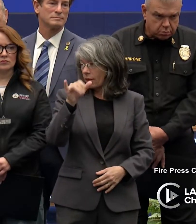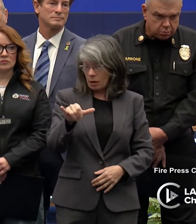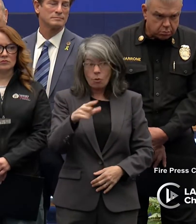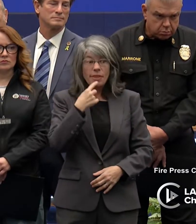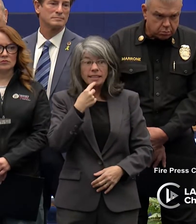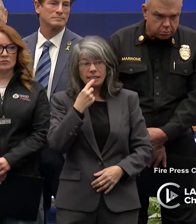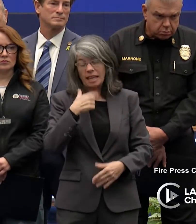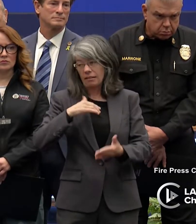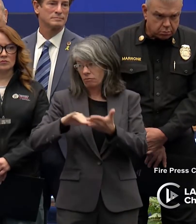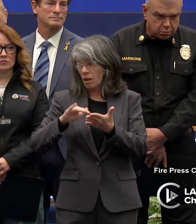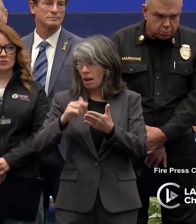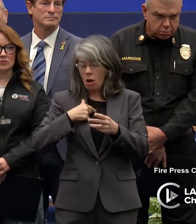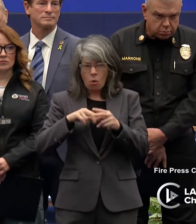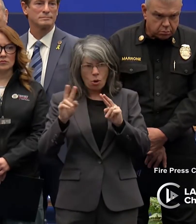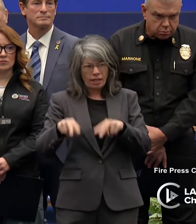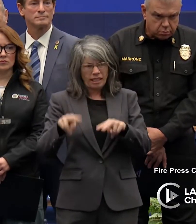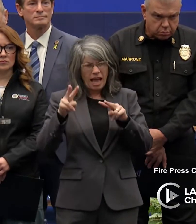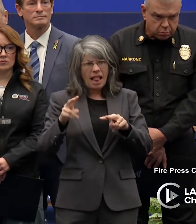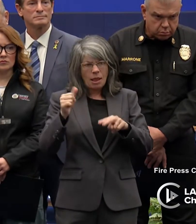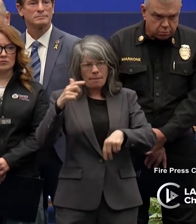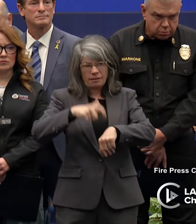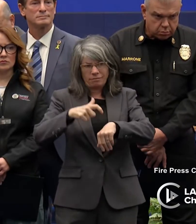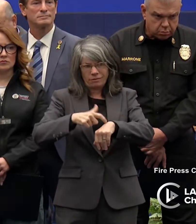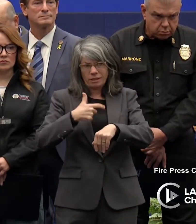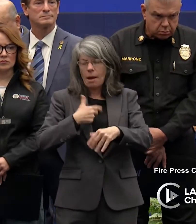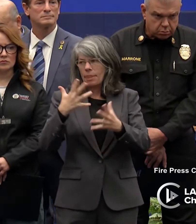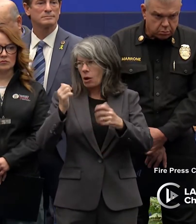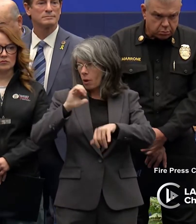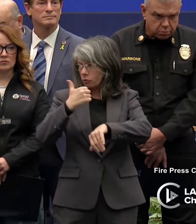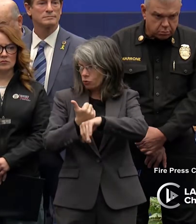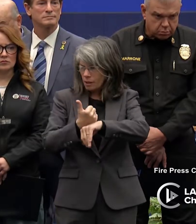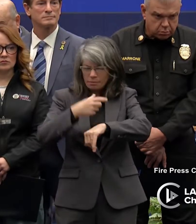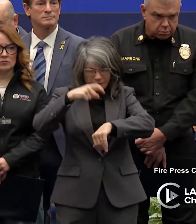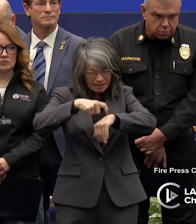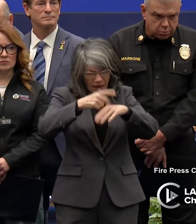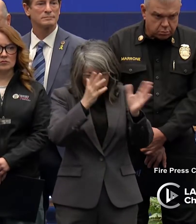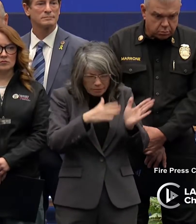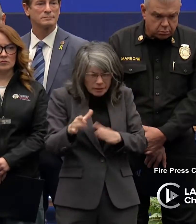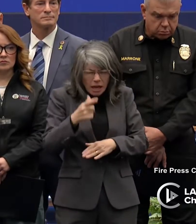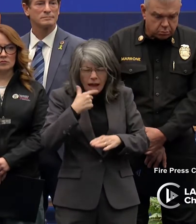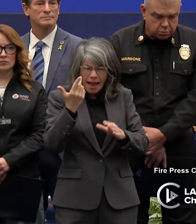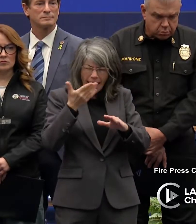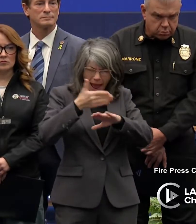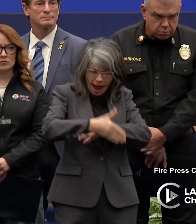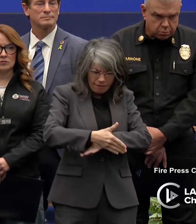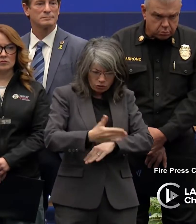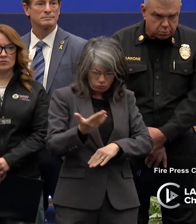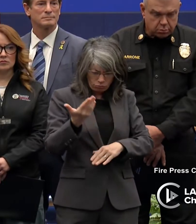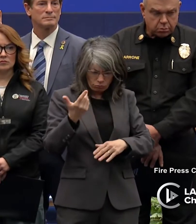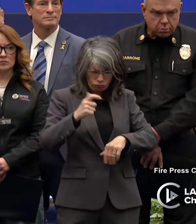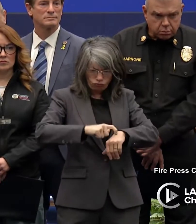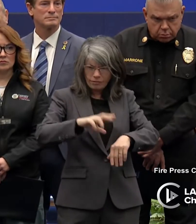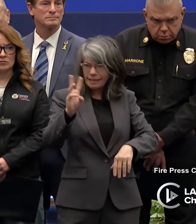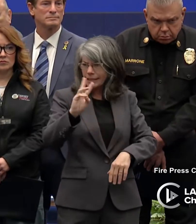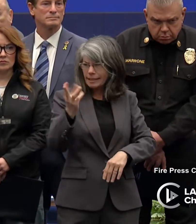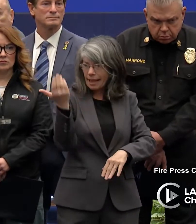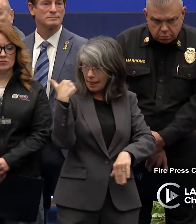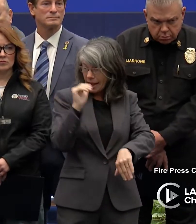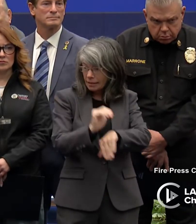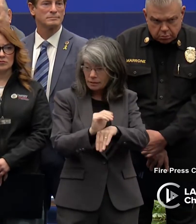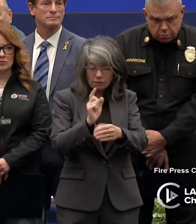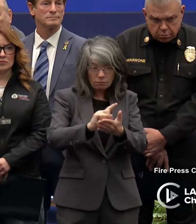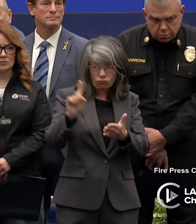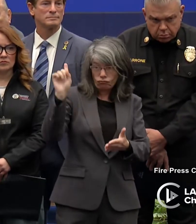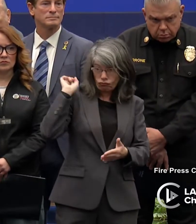and forgive me, I'm going to be looking down because there's a little bit of a timeline I want to establish. Because just after 6 p.m. last Tuesday night, as winds were reaching